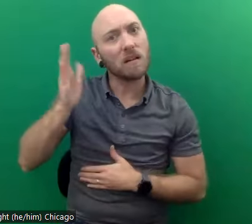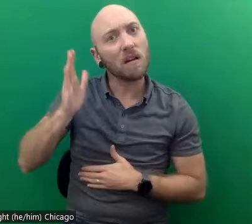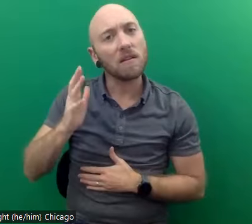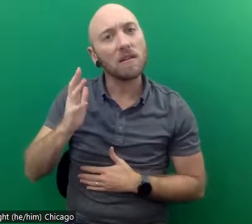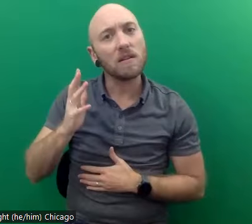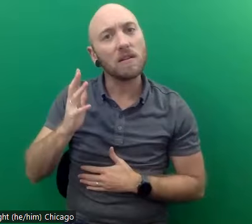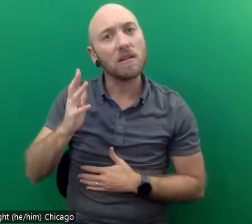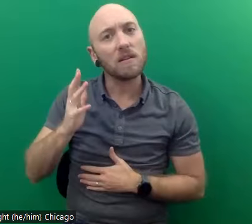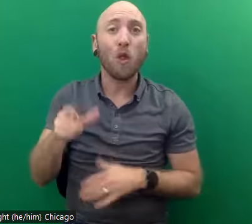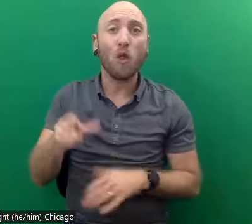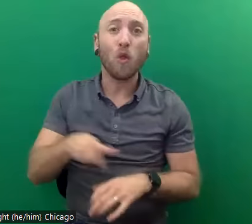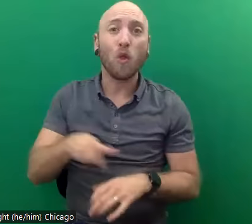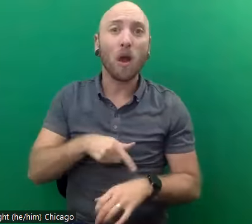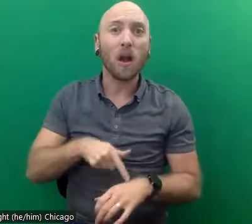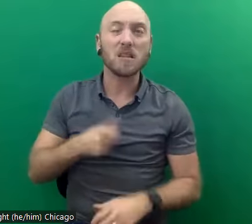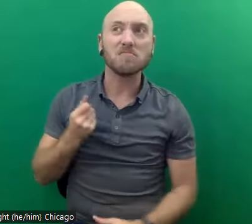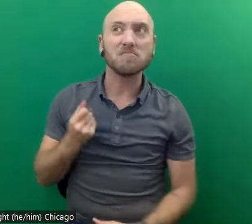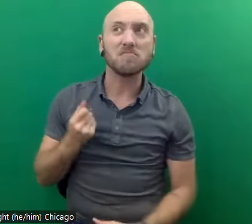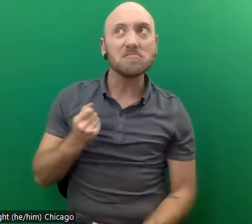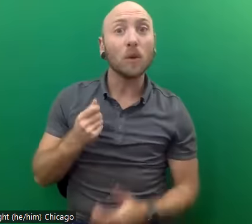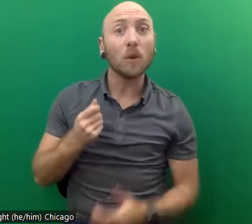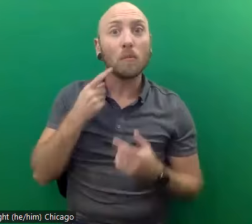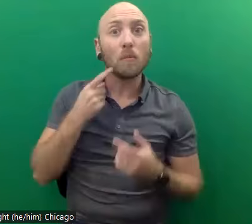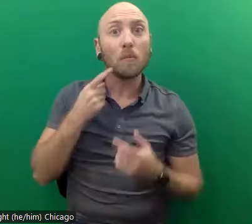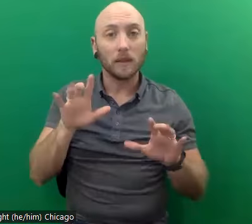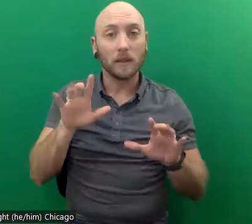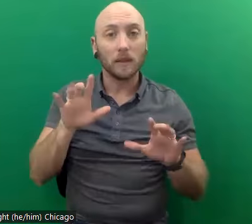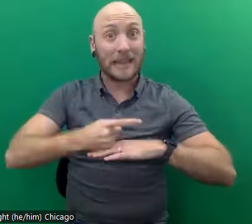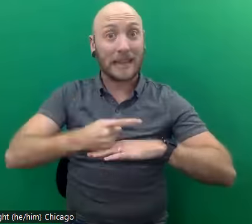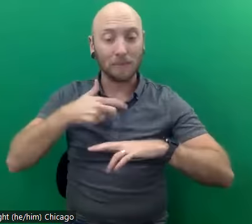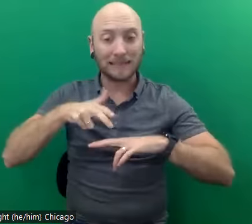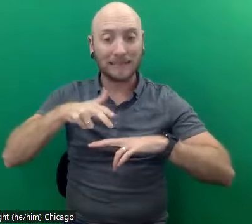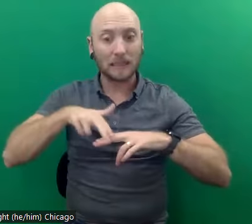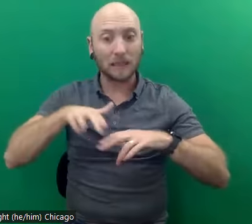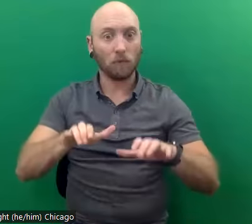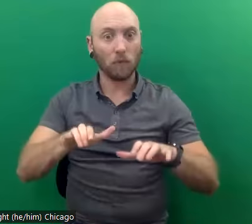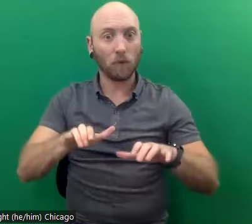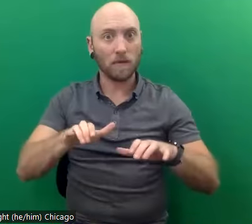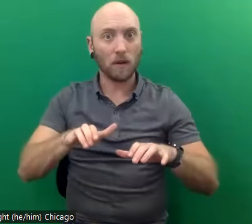long time, right? So when I'm sitting there asking for help and not knowing who I'm asking,